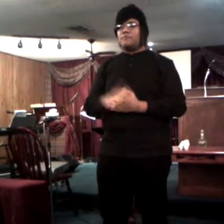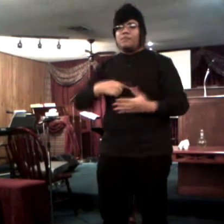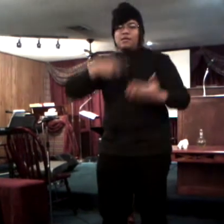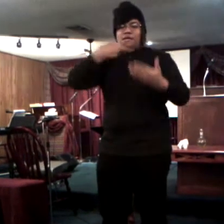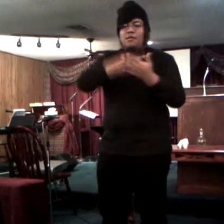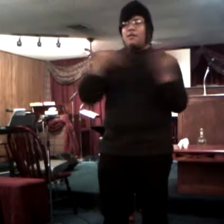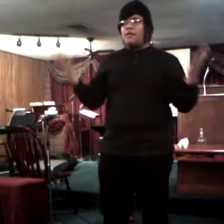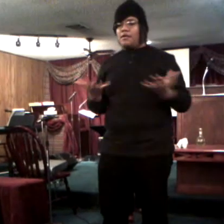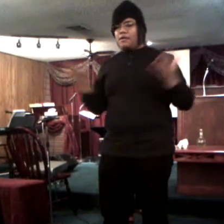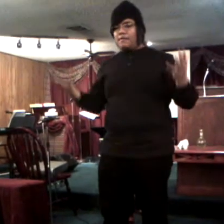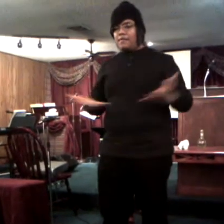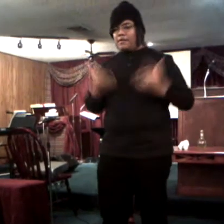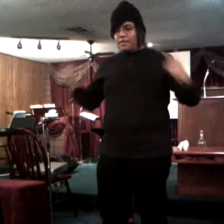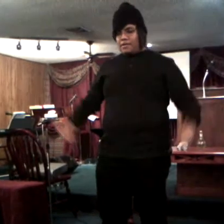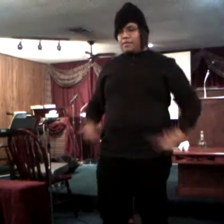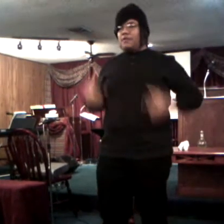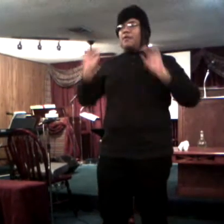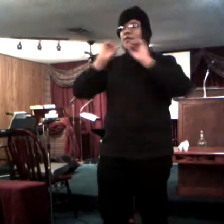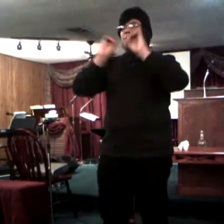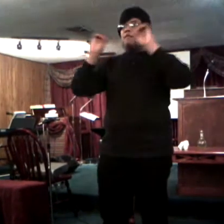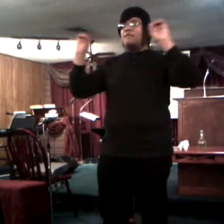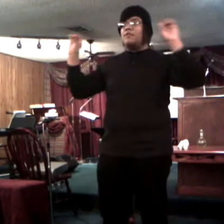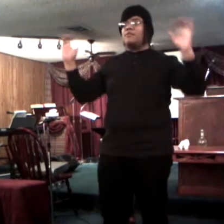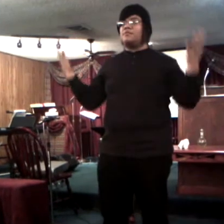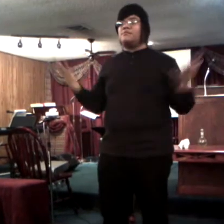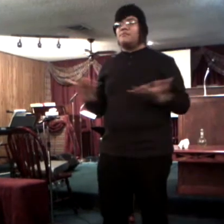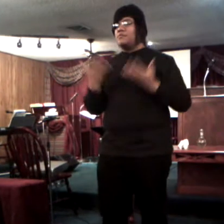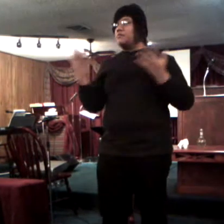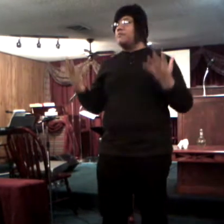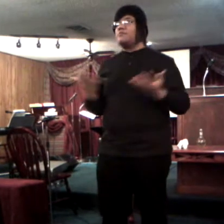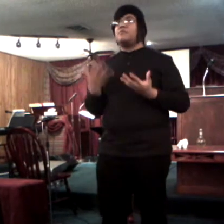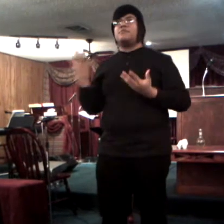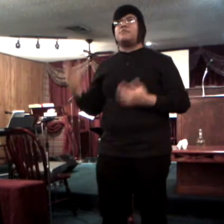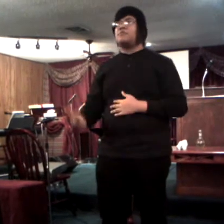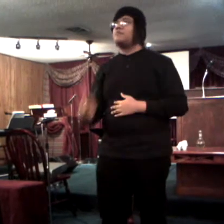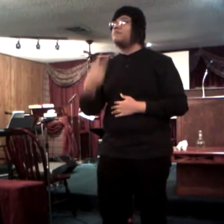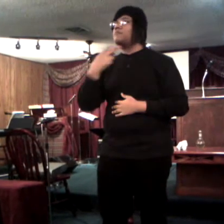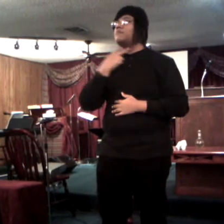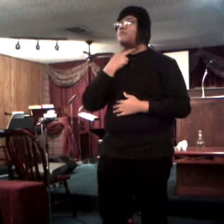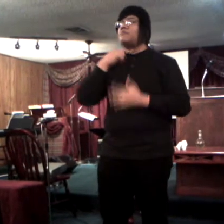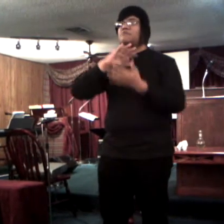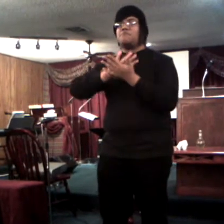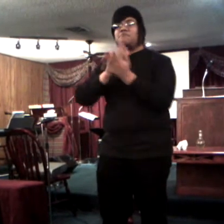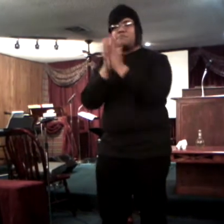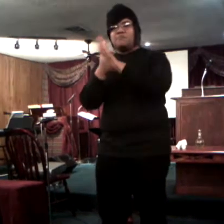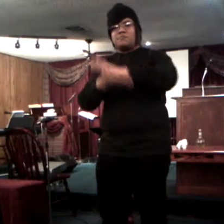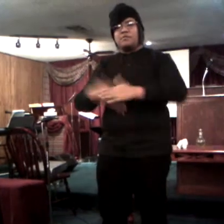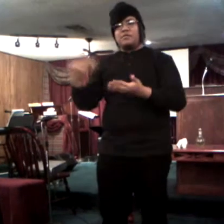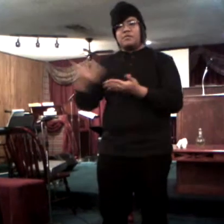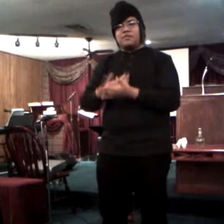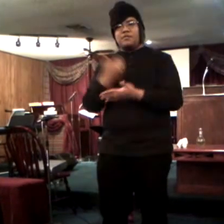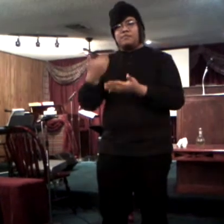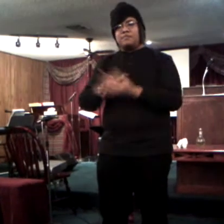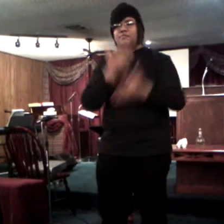I'm alive, alive, rest in this cocoon Shedding my